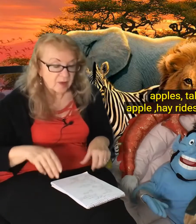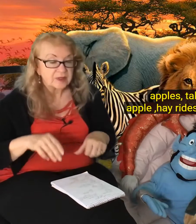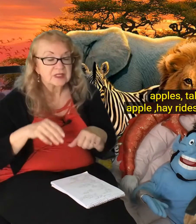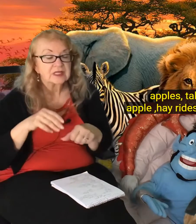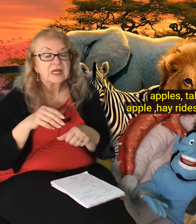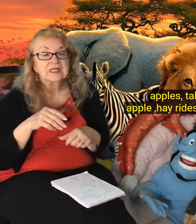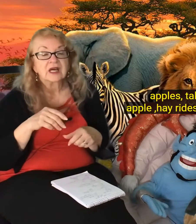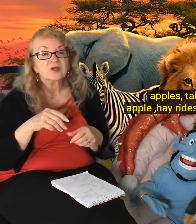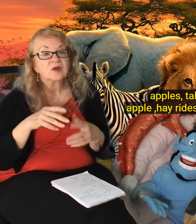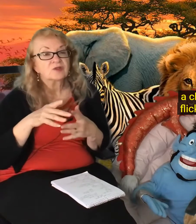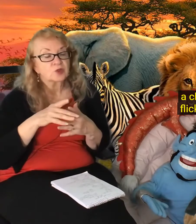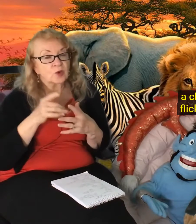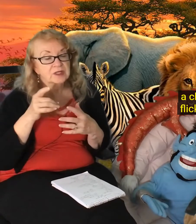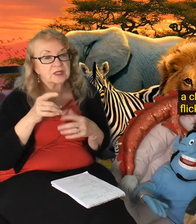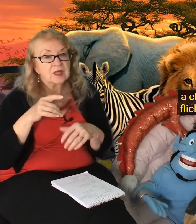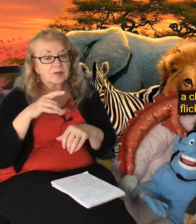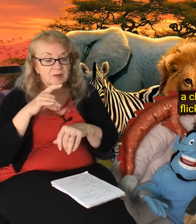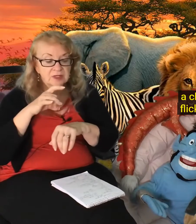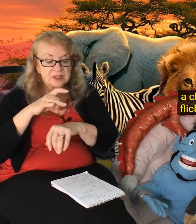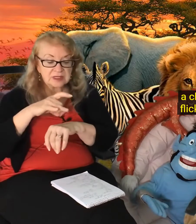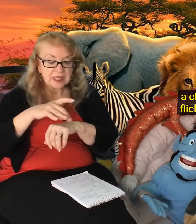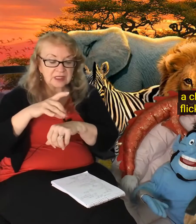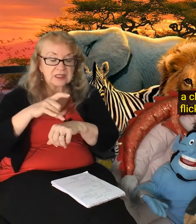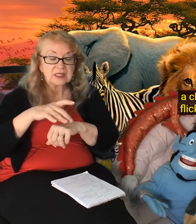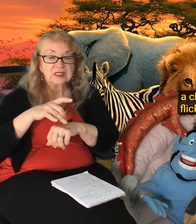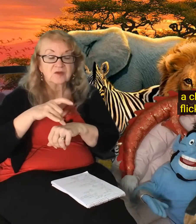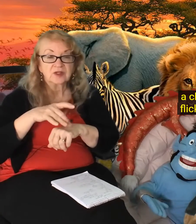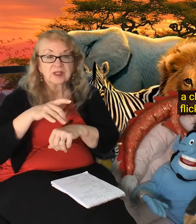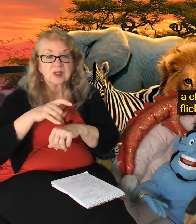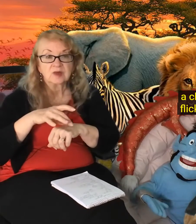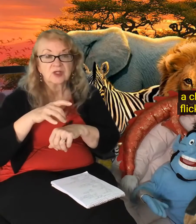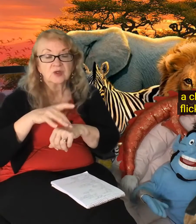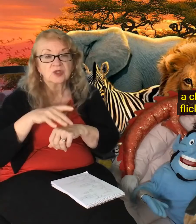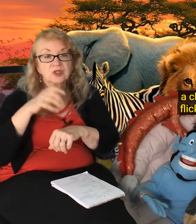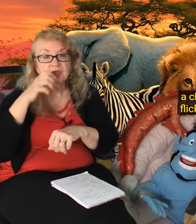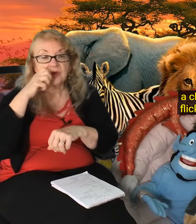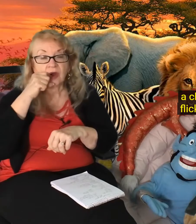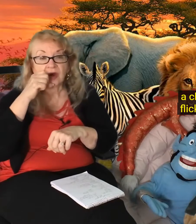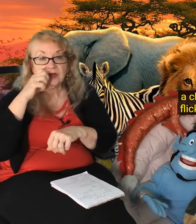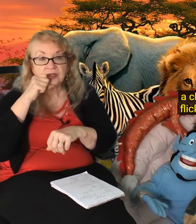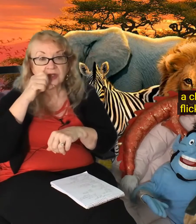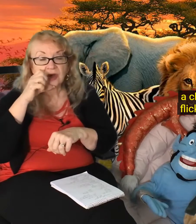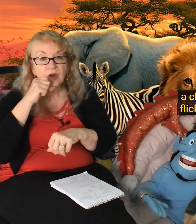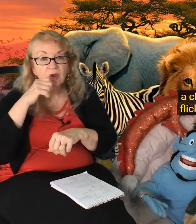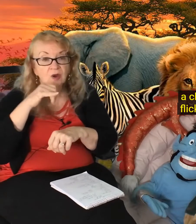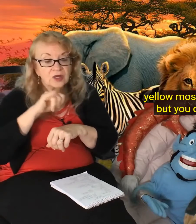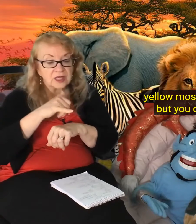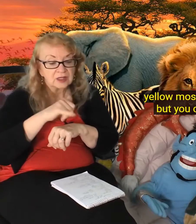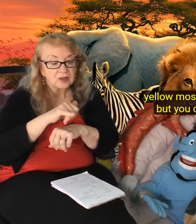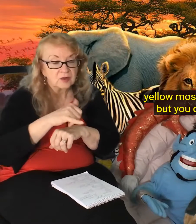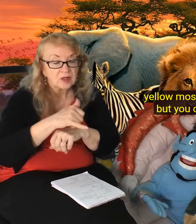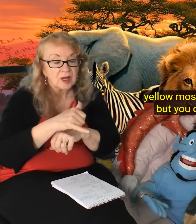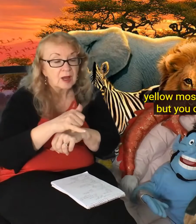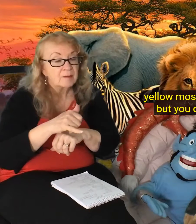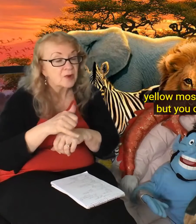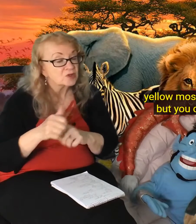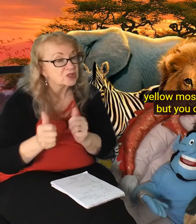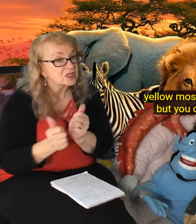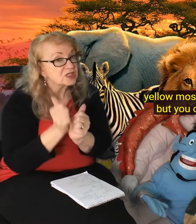Pumpkins. Now you have a choice. Pumpkins is taking the seeds and flicking them, and usually you do orange or yellow. Most of the